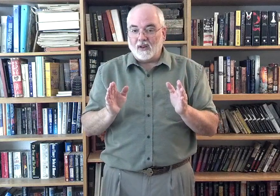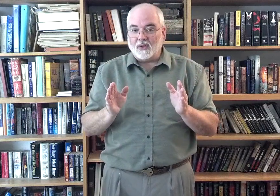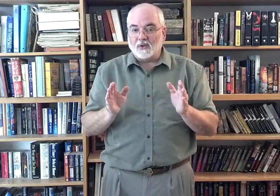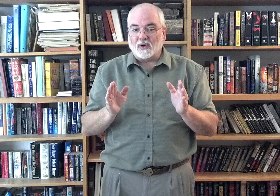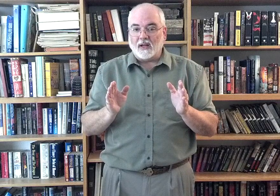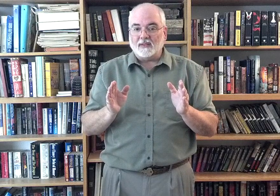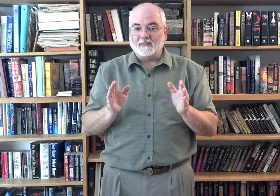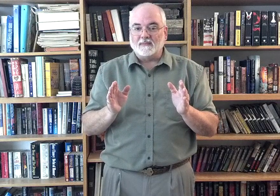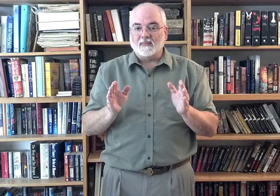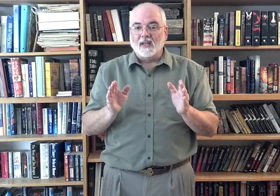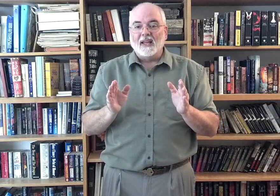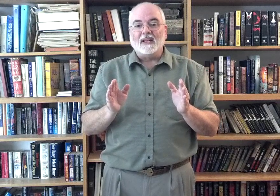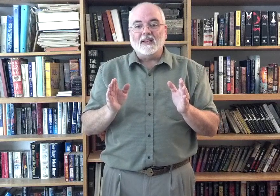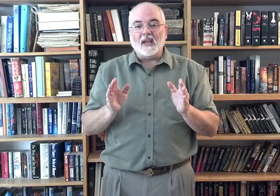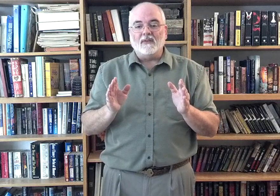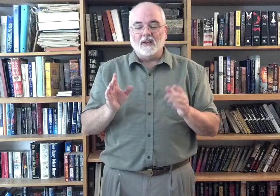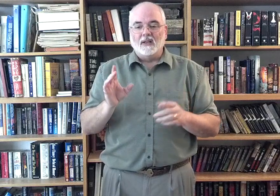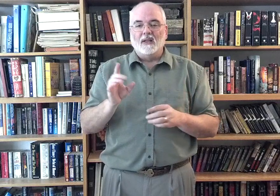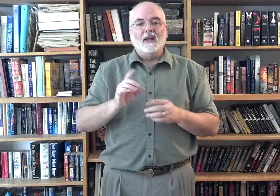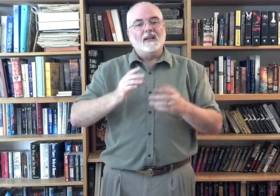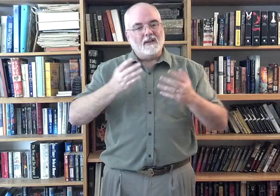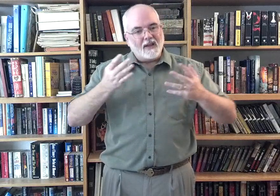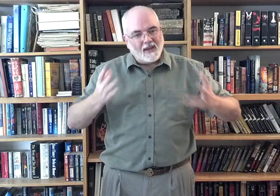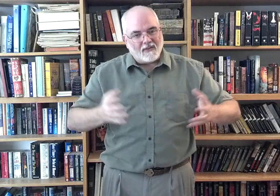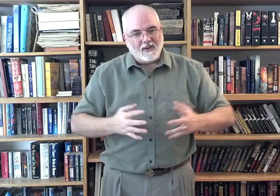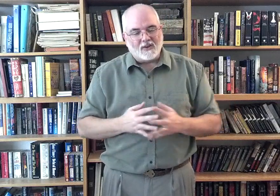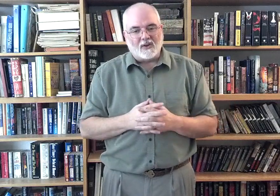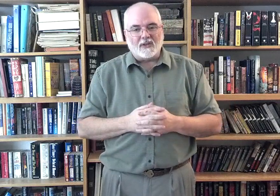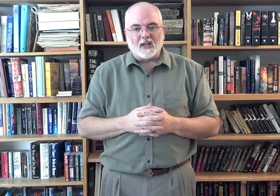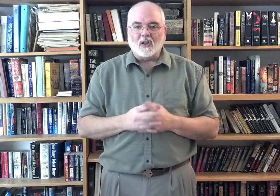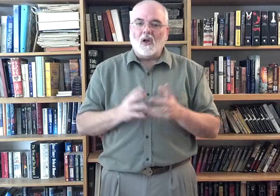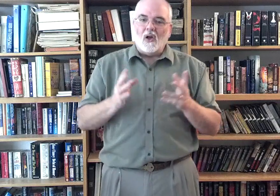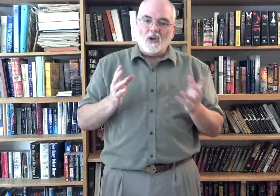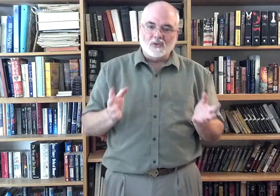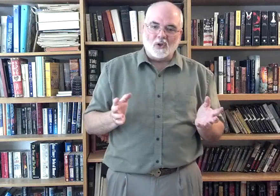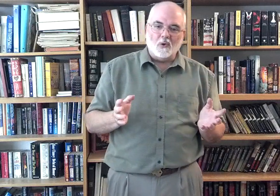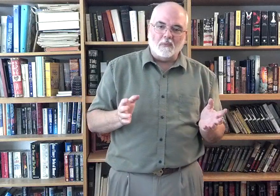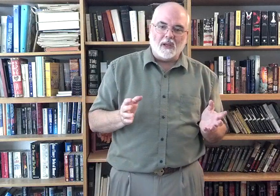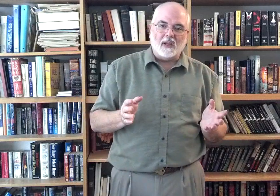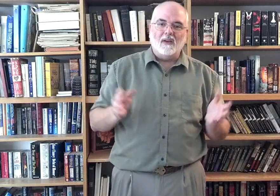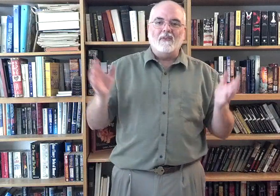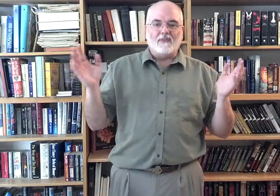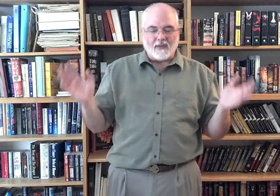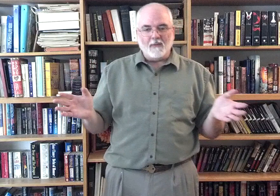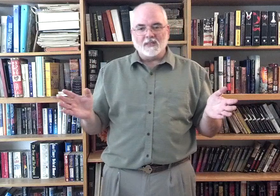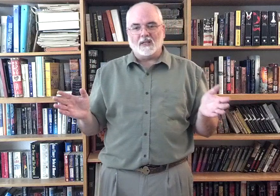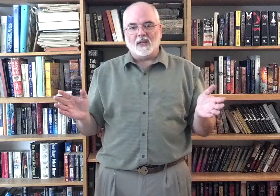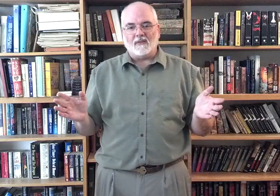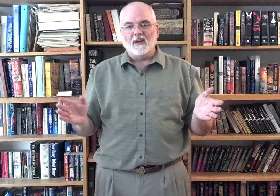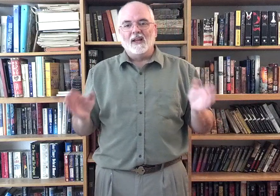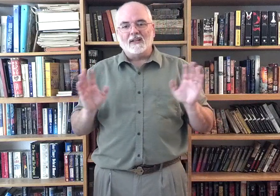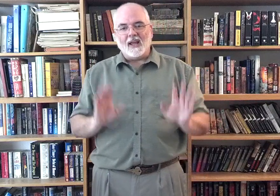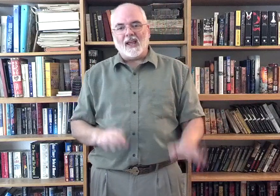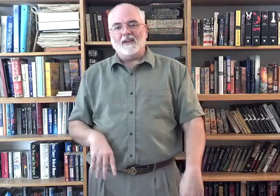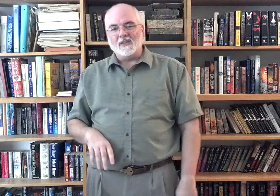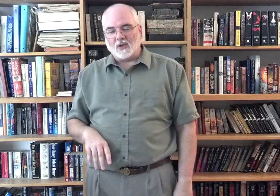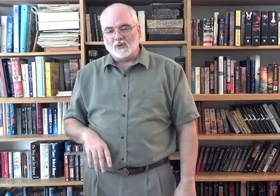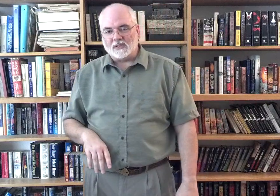those, right? David. David turned out to also be famous enough to have his own